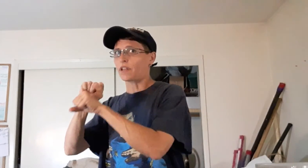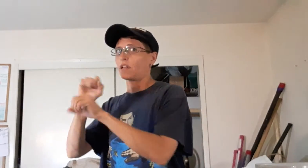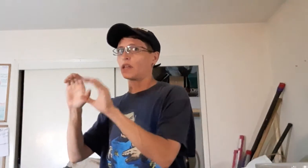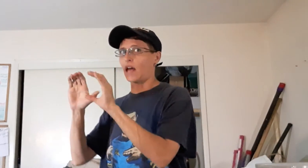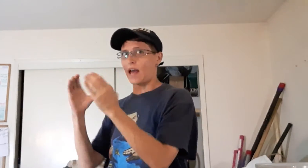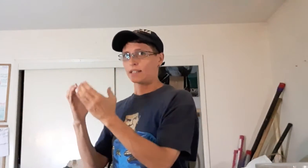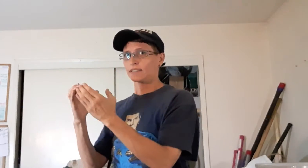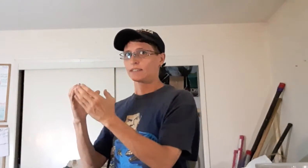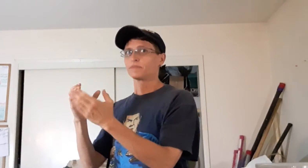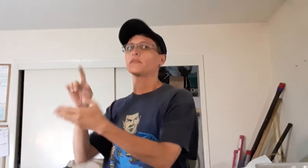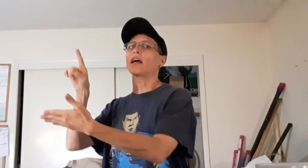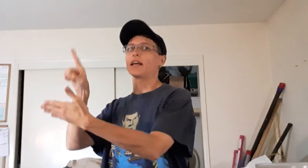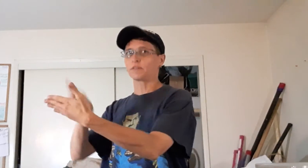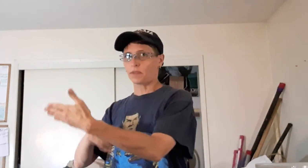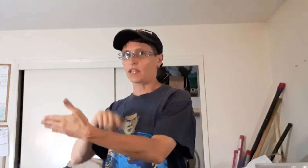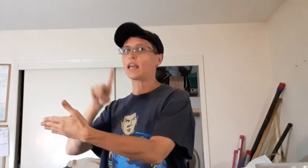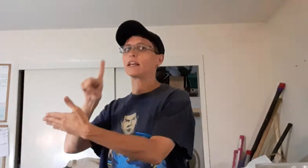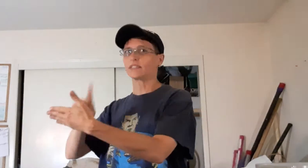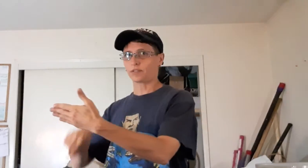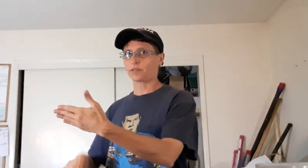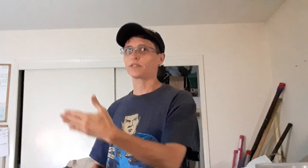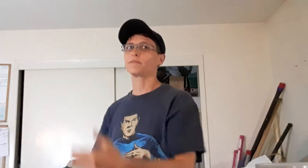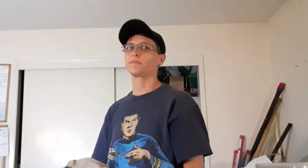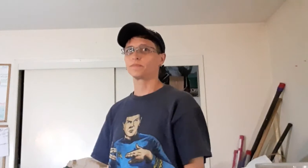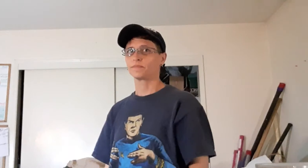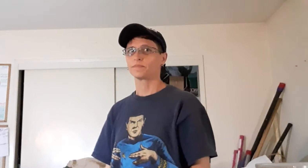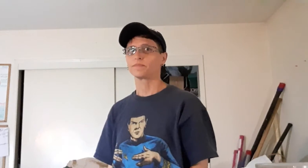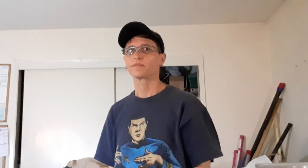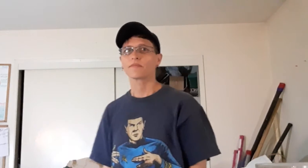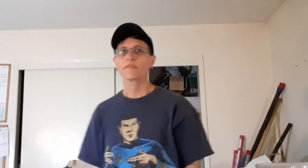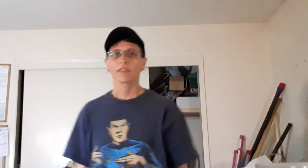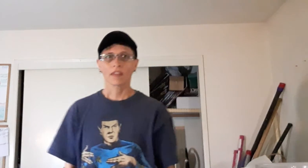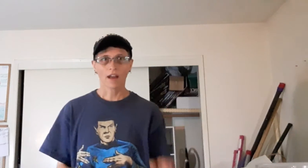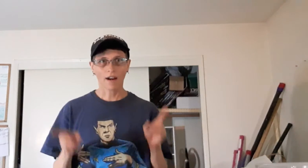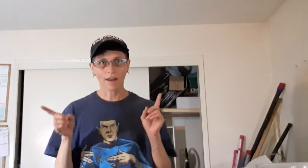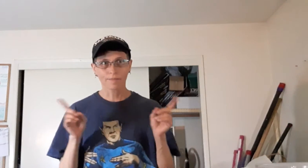Leatherworking class has been canceled. All right.